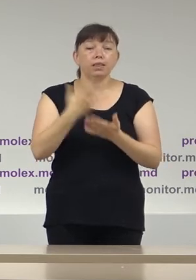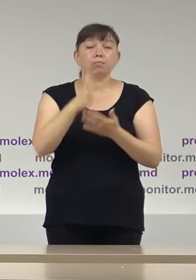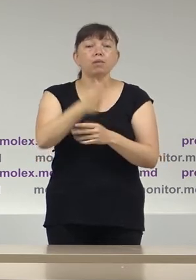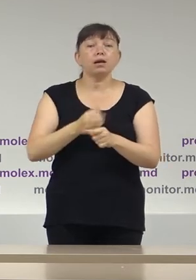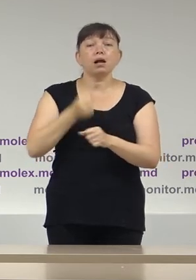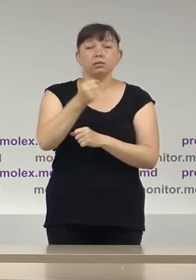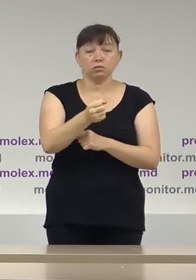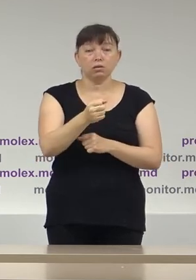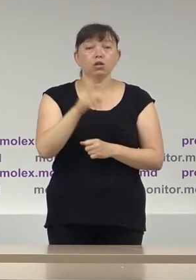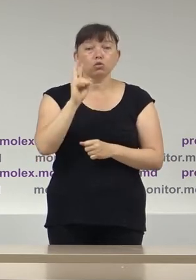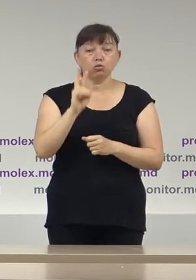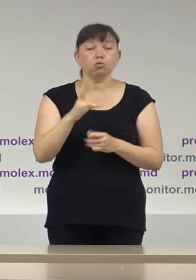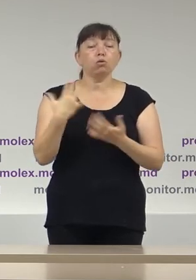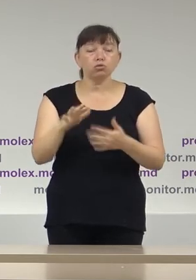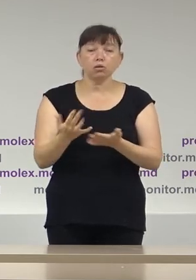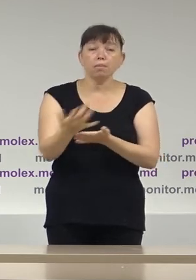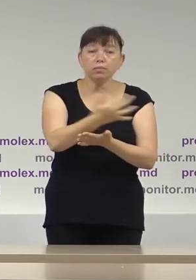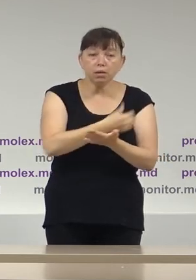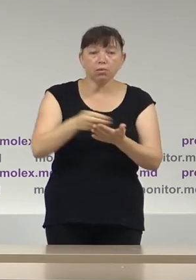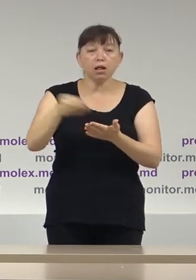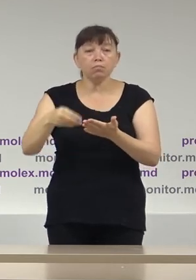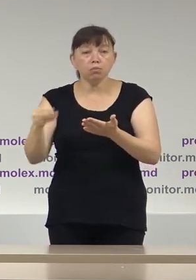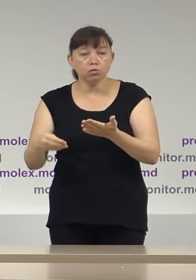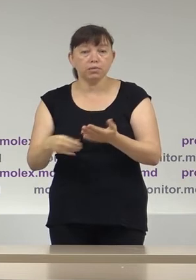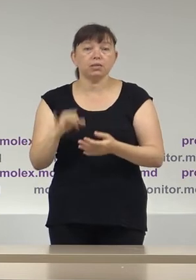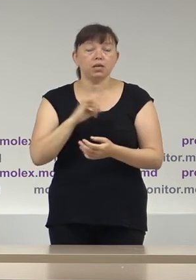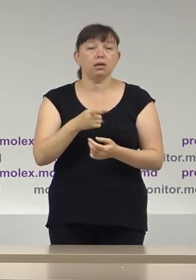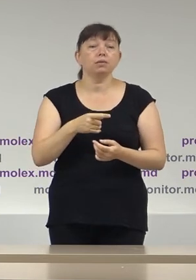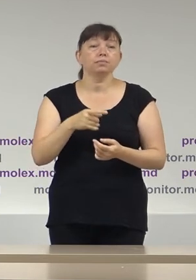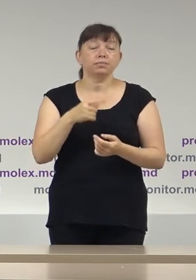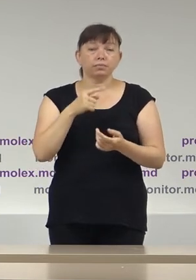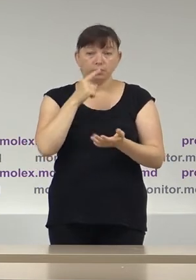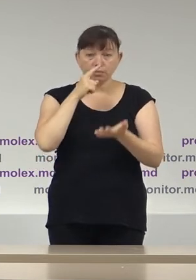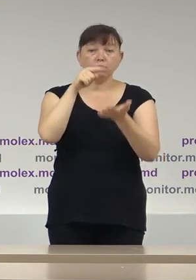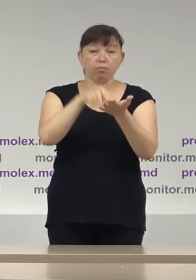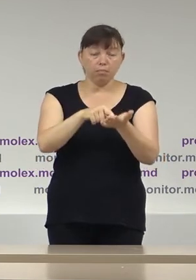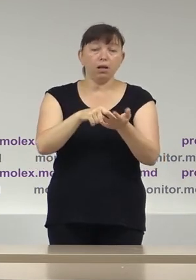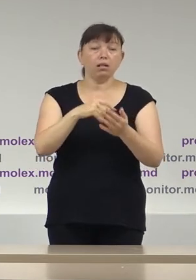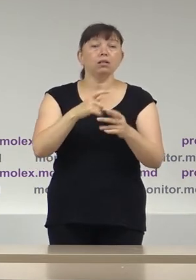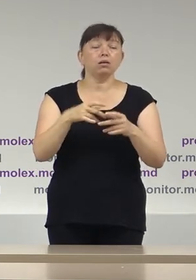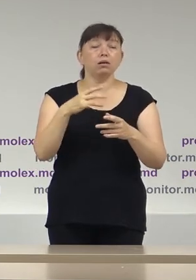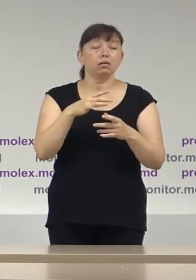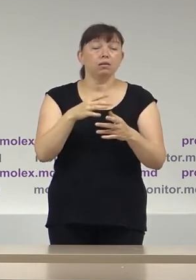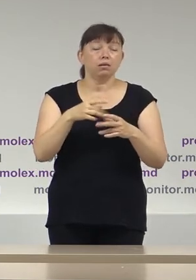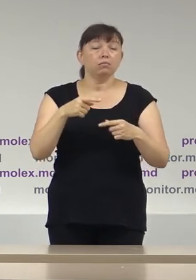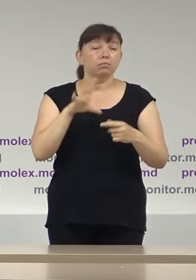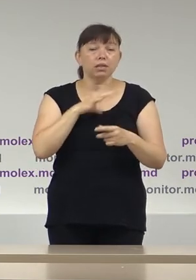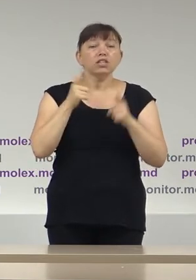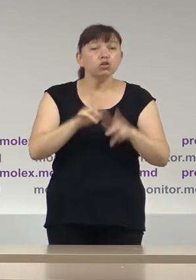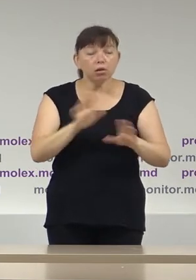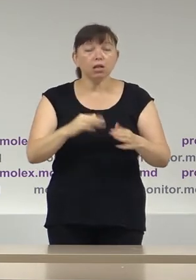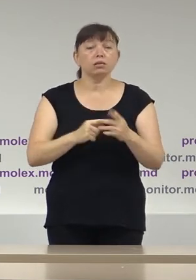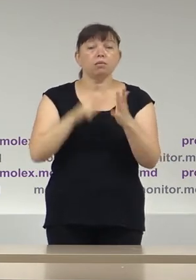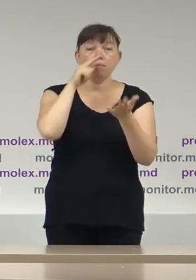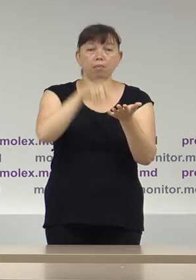electoral contender, better said, potential electoral candidate, which collected signatures,